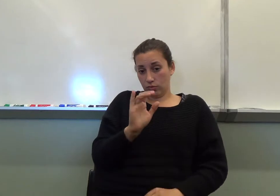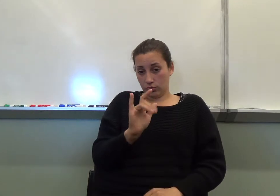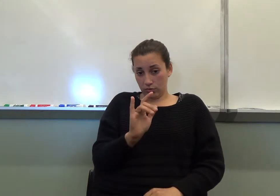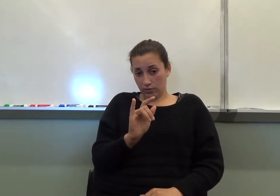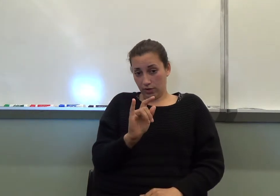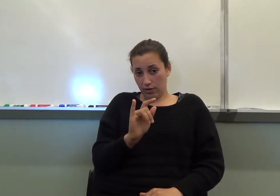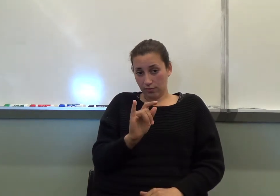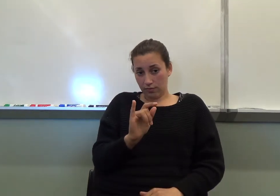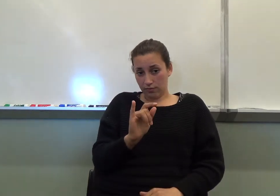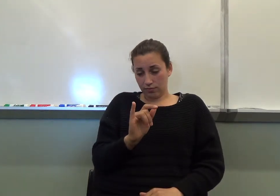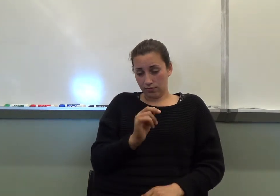again borrowing and so forth,